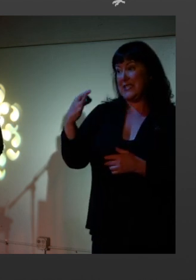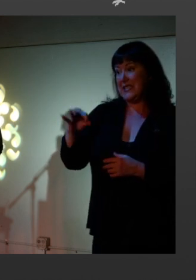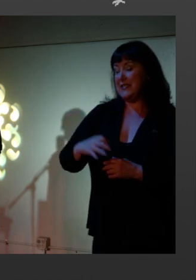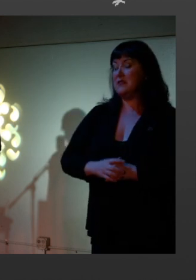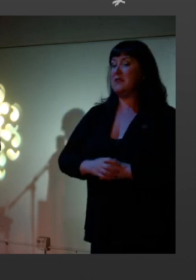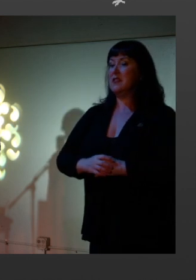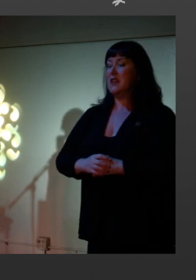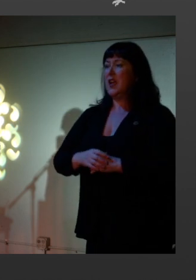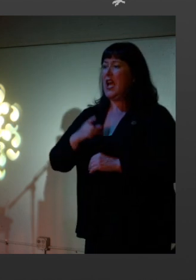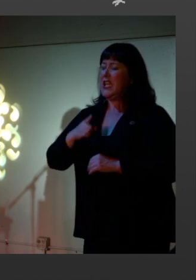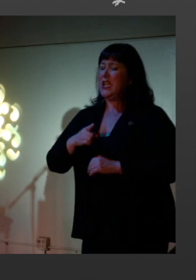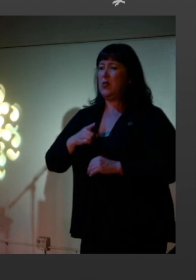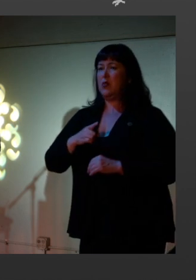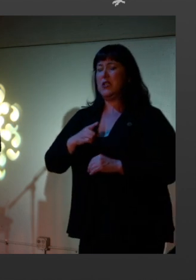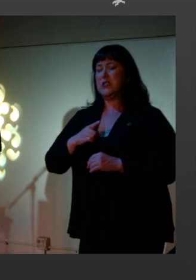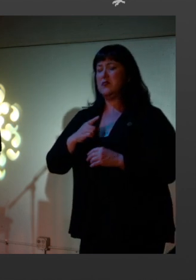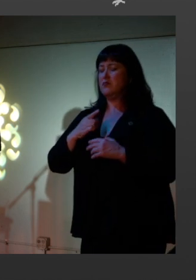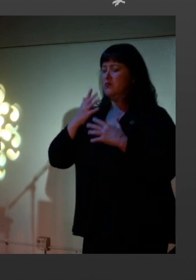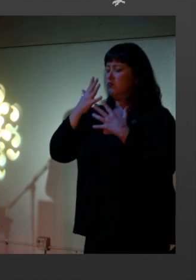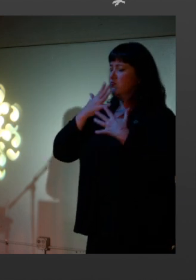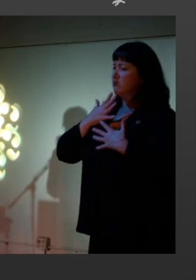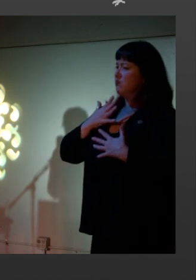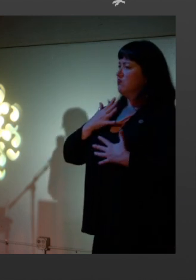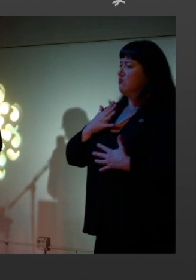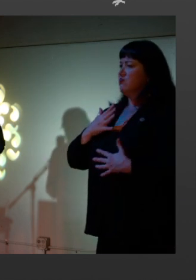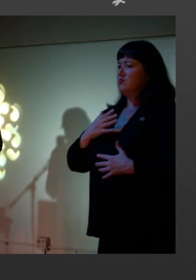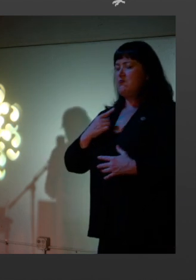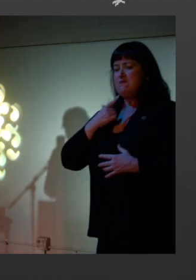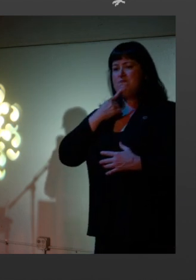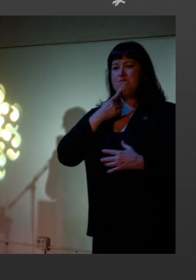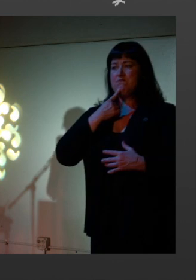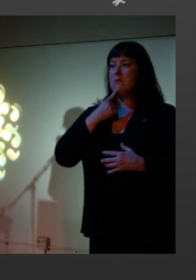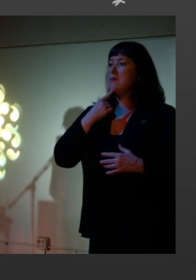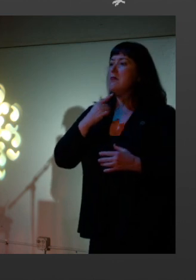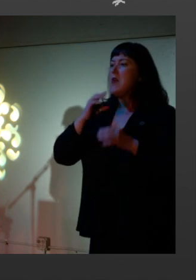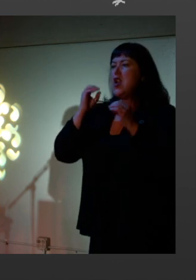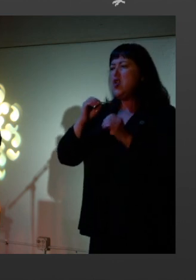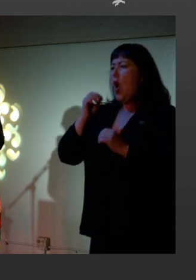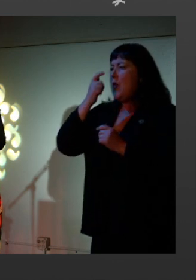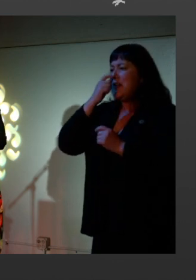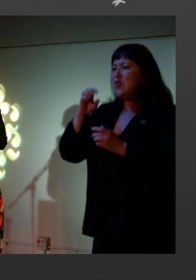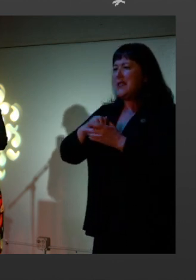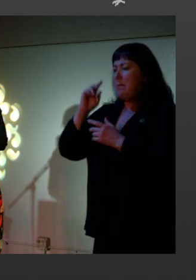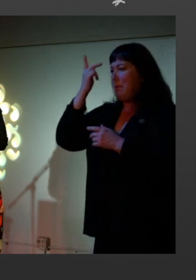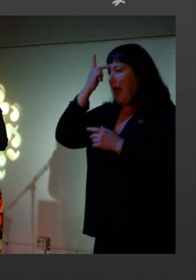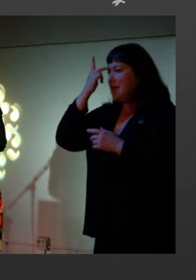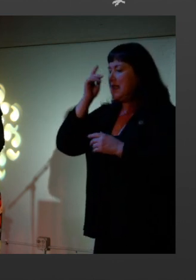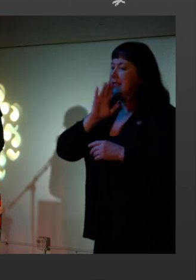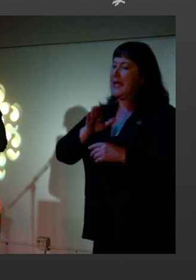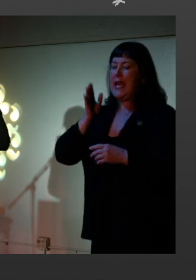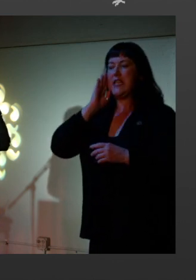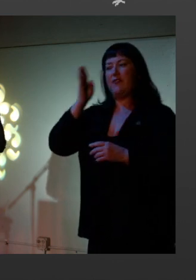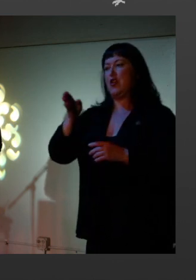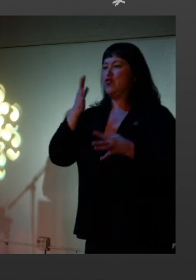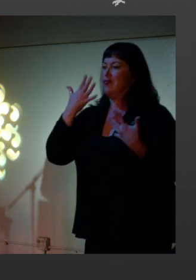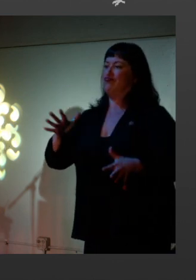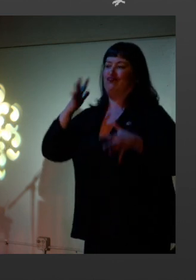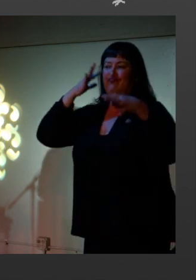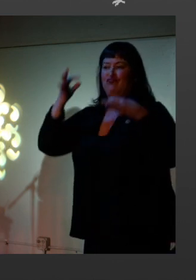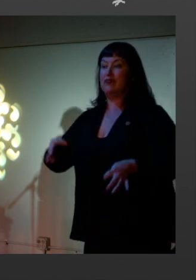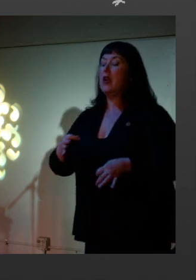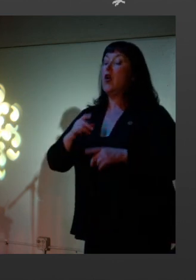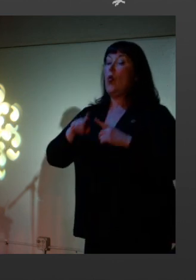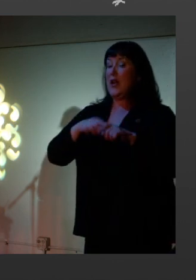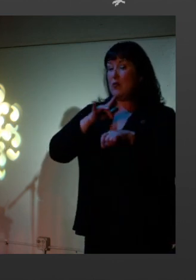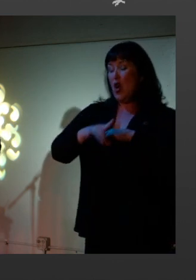he was sullen and somber. And though he had no interest in politics, his fate was sealed. In his early 20s, his